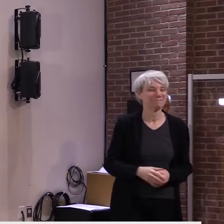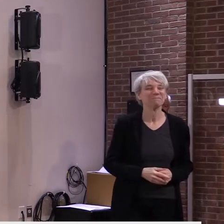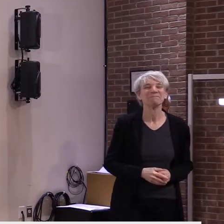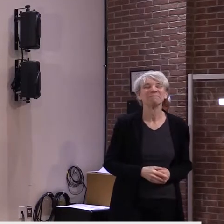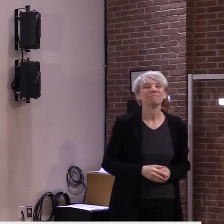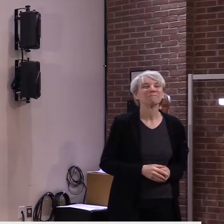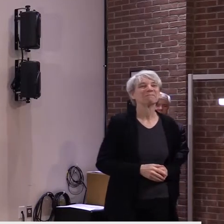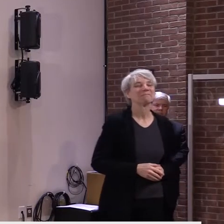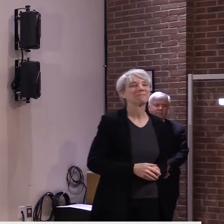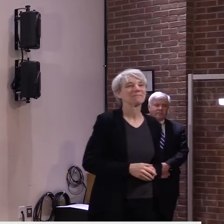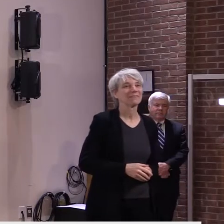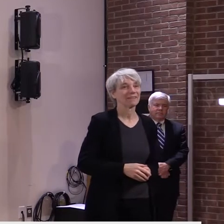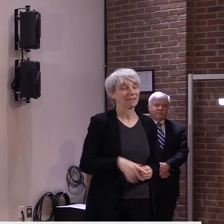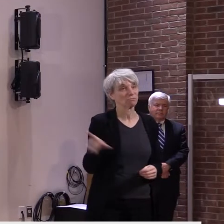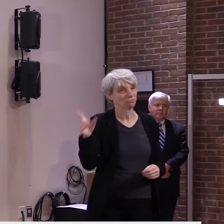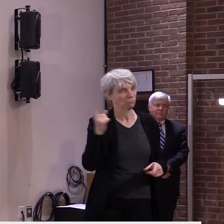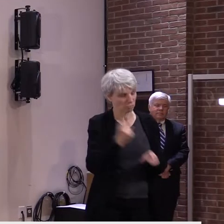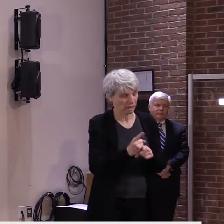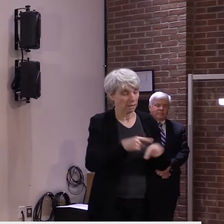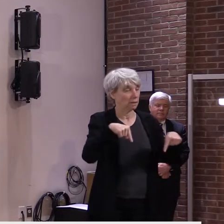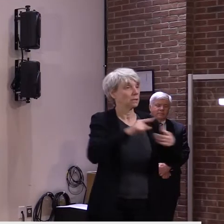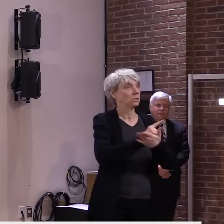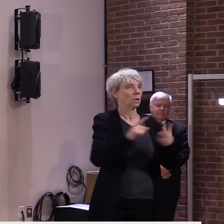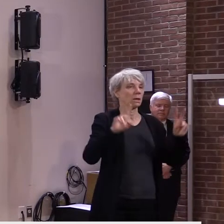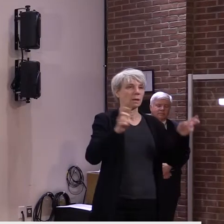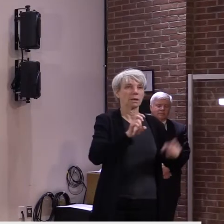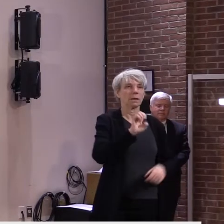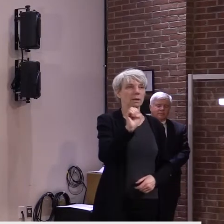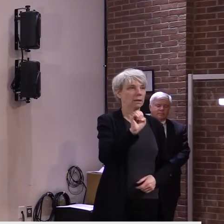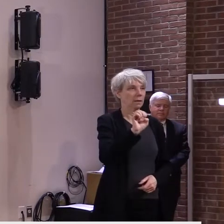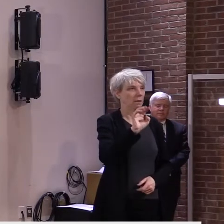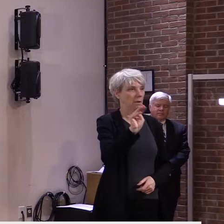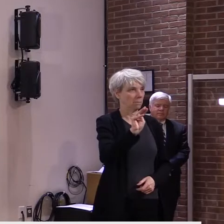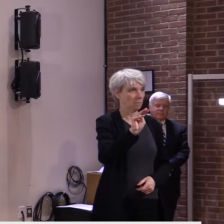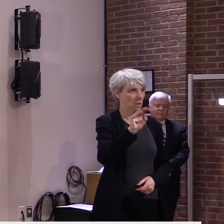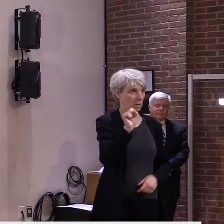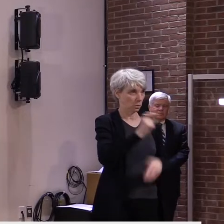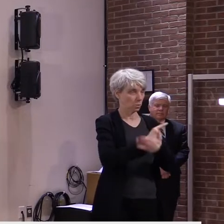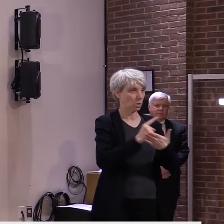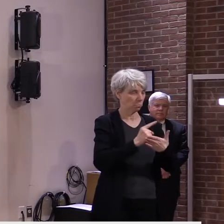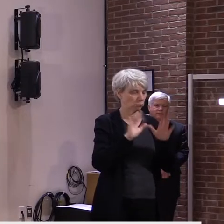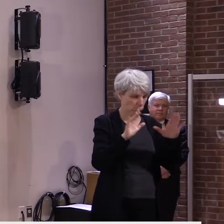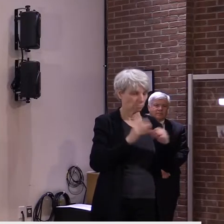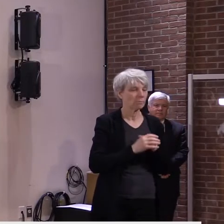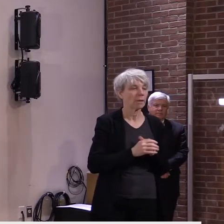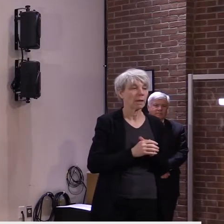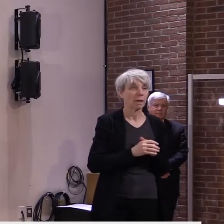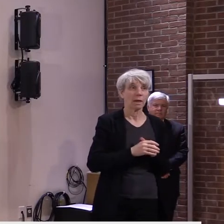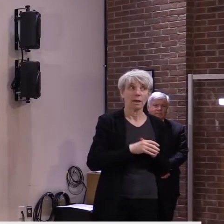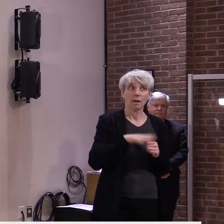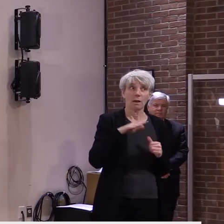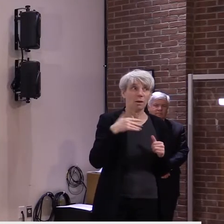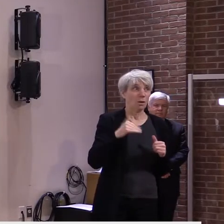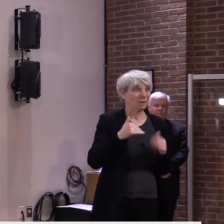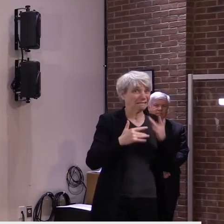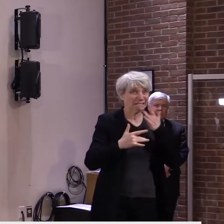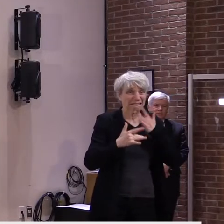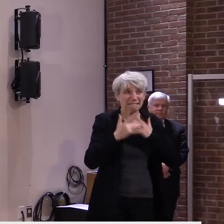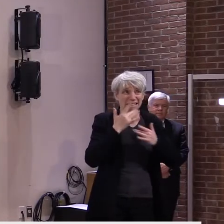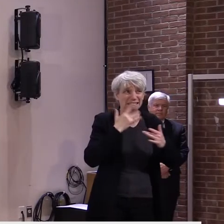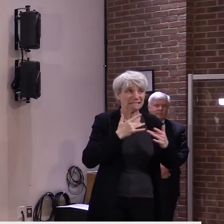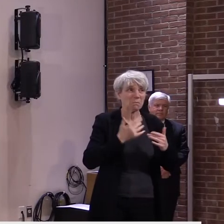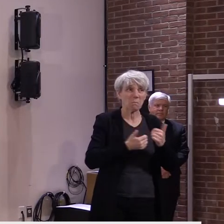This is EMS week. A lot of the, there's a problem with finding volunteers. Most of them are